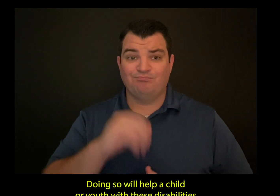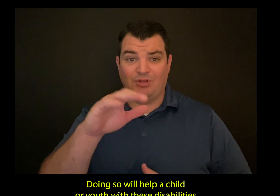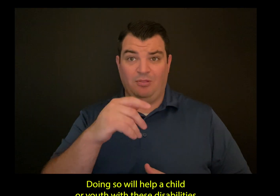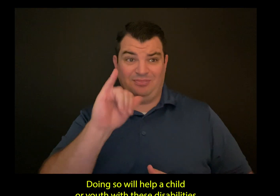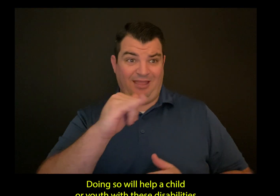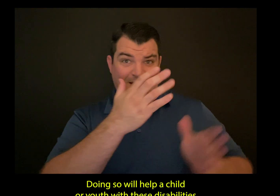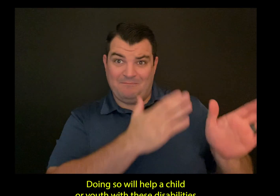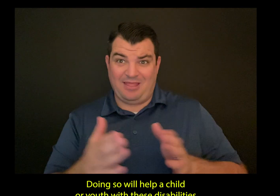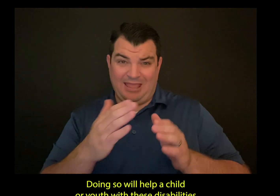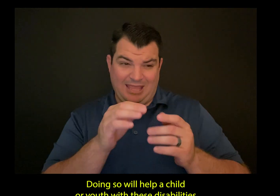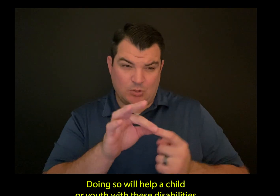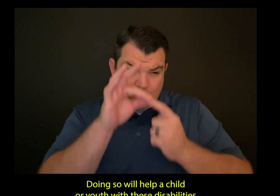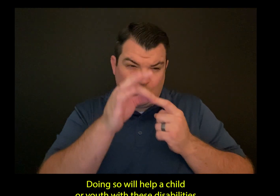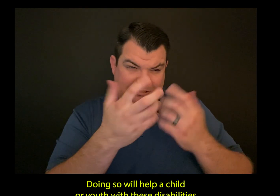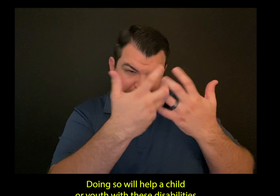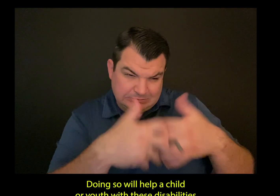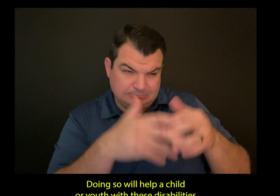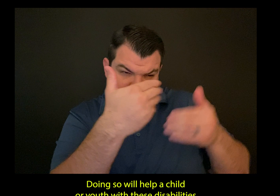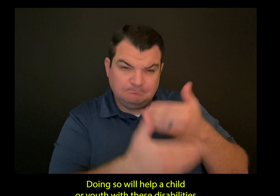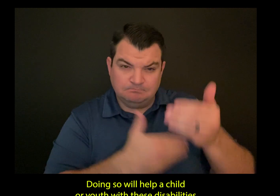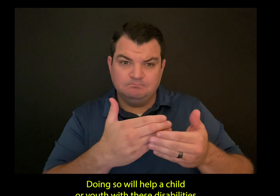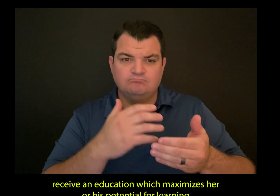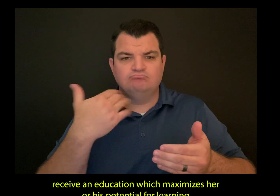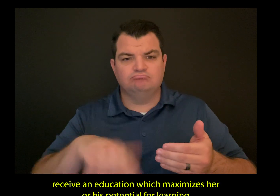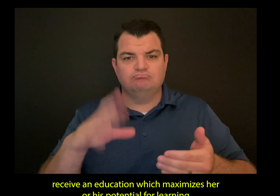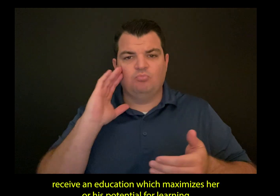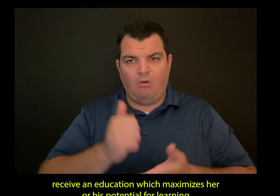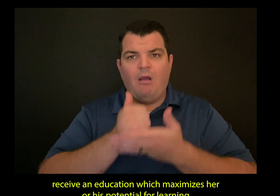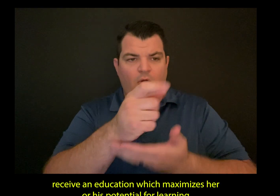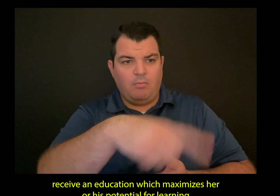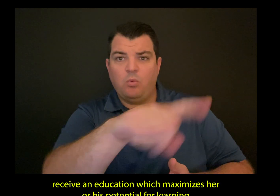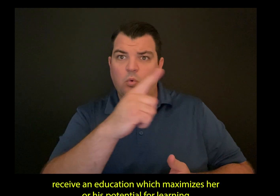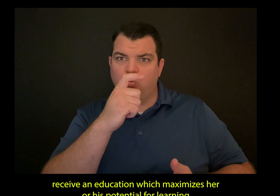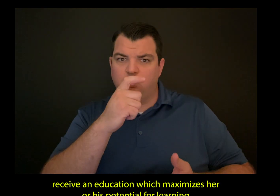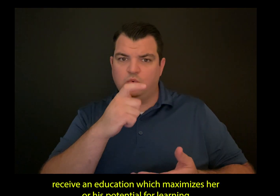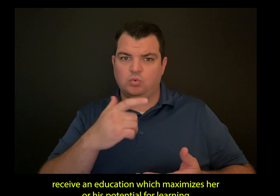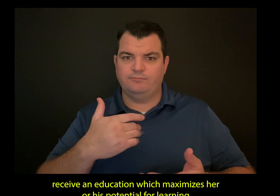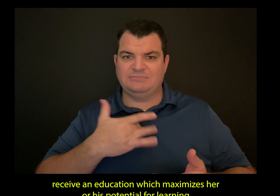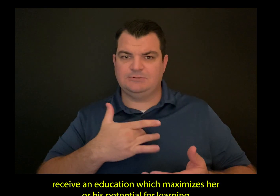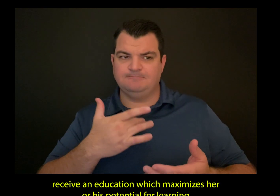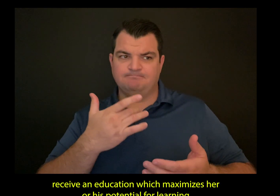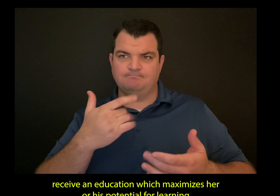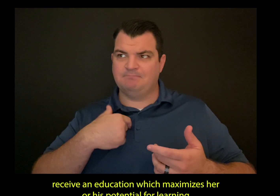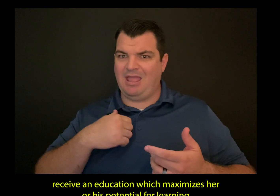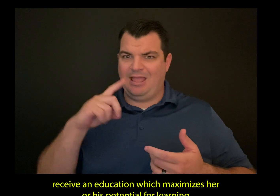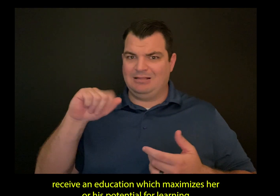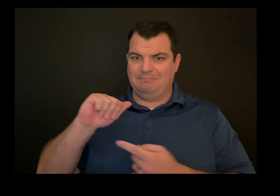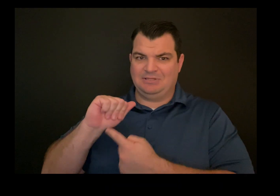Doing so will help a child or youth with these disabilities receive an education which maximizes her or his potential for learning